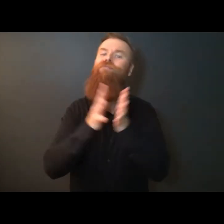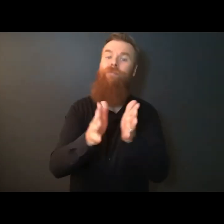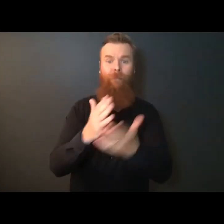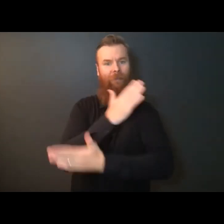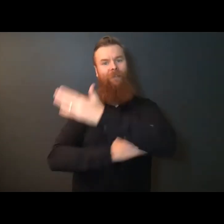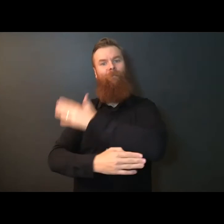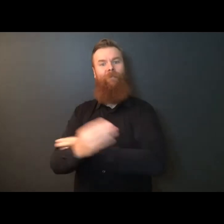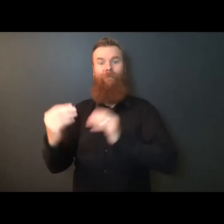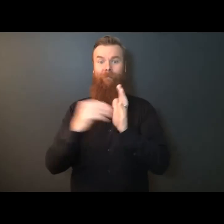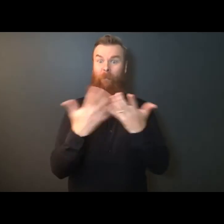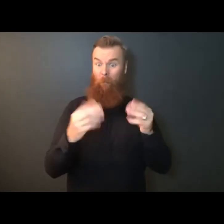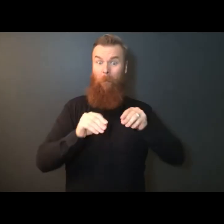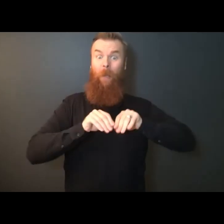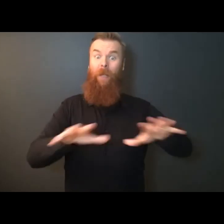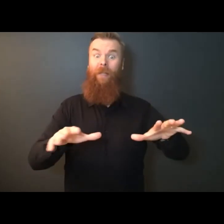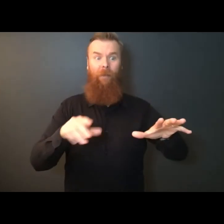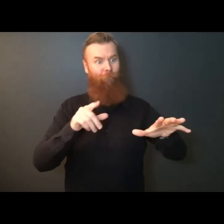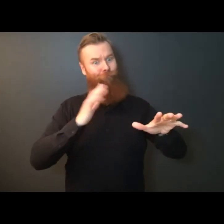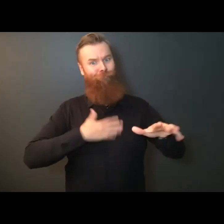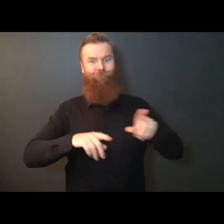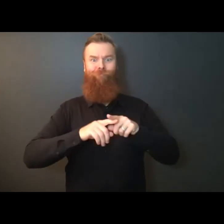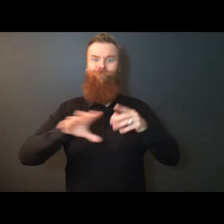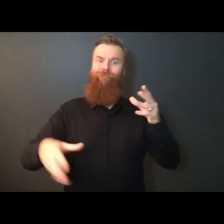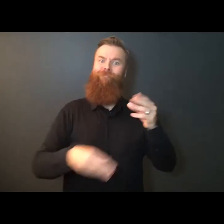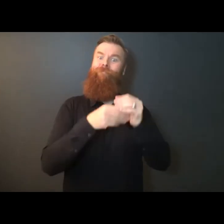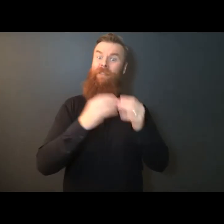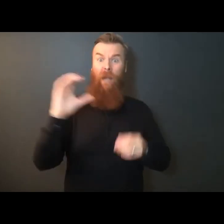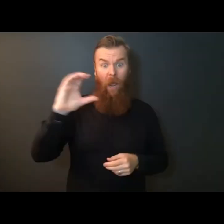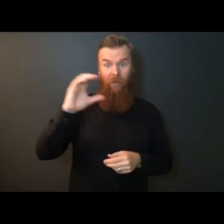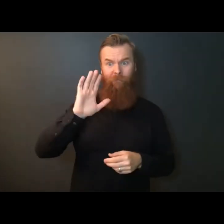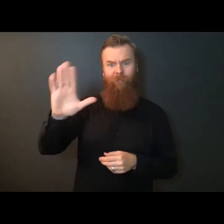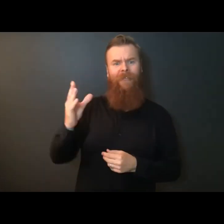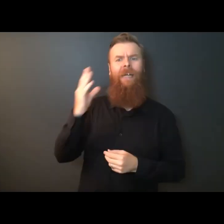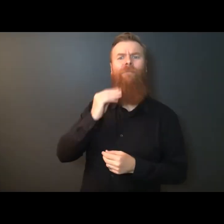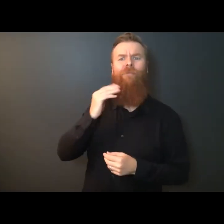add around the media part and your experience in SBC and the role they play?